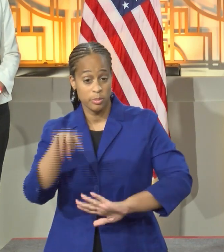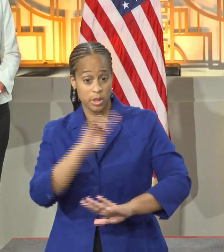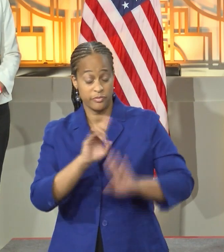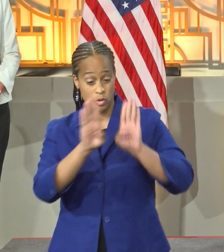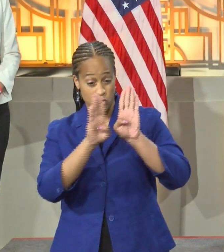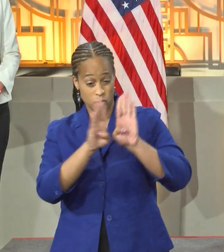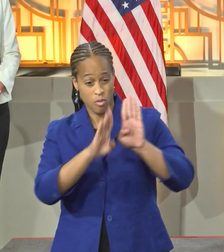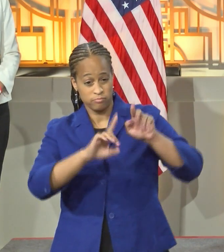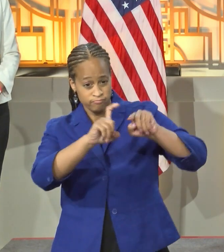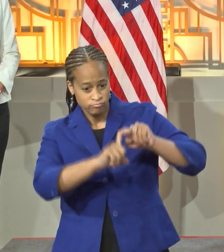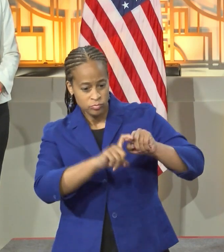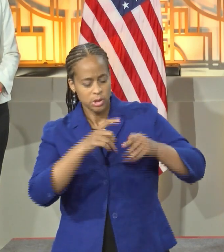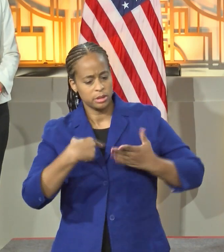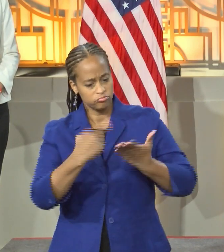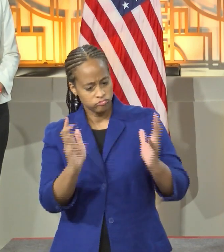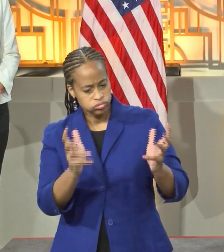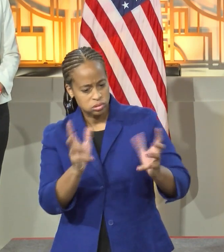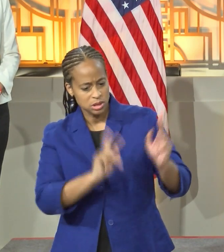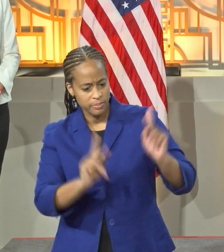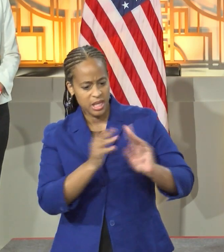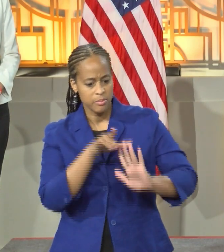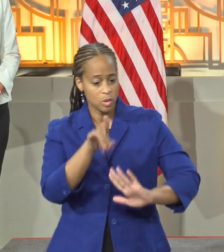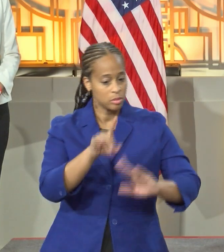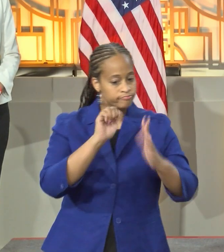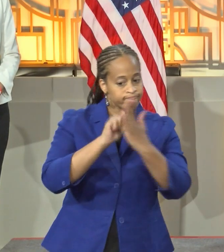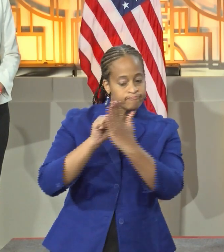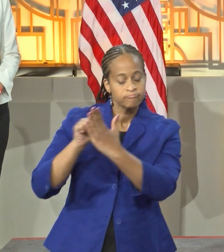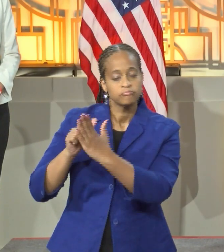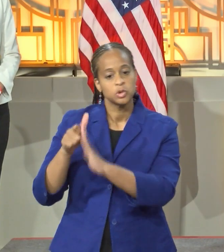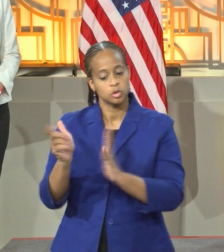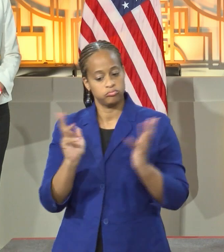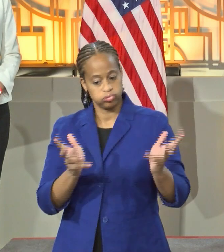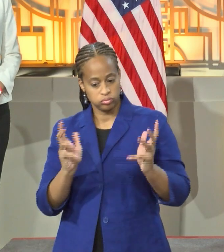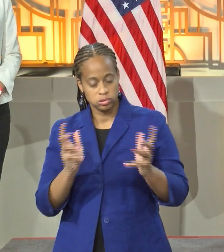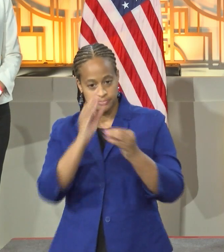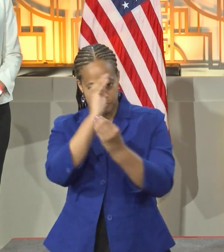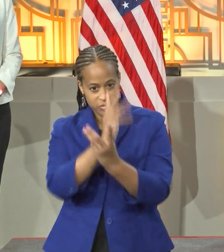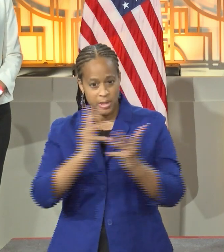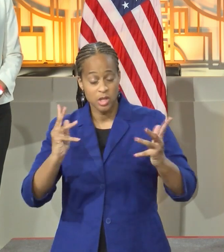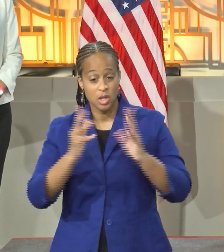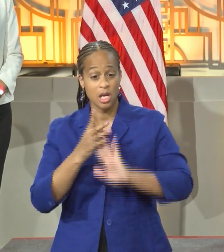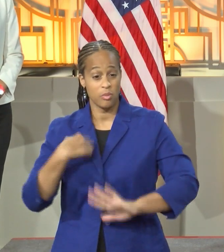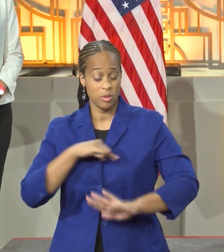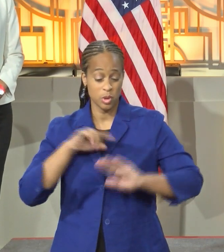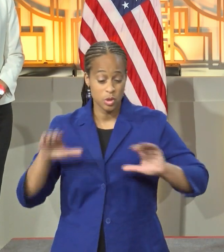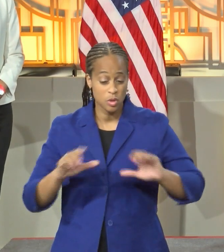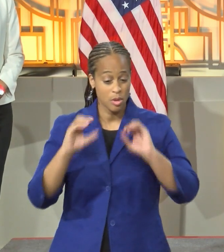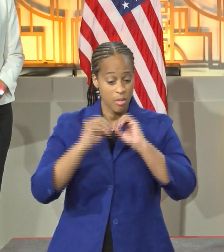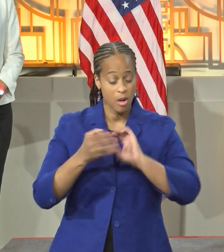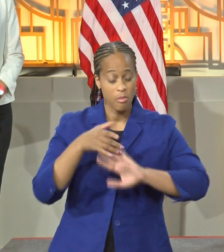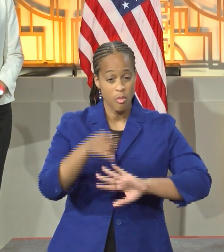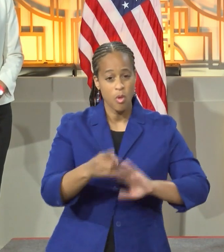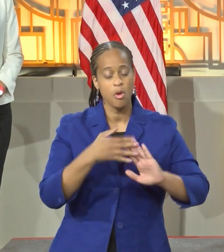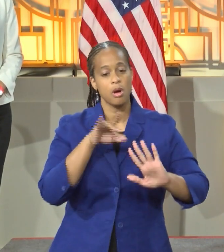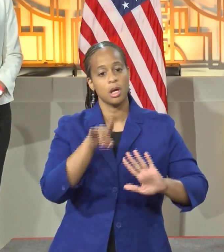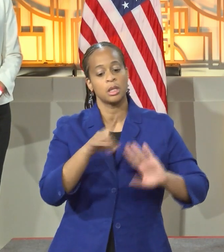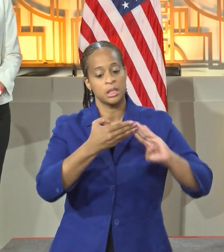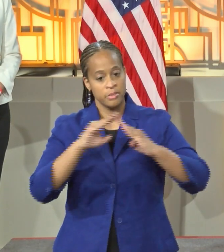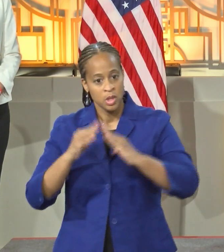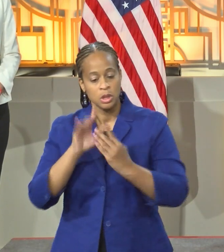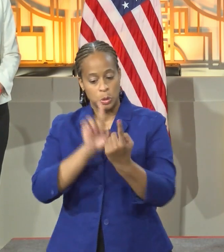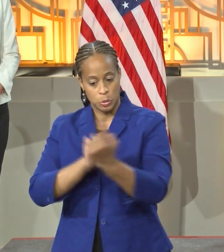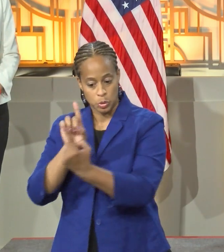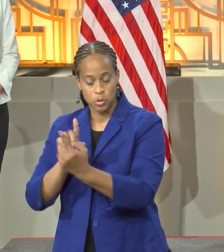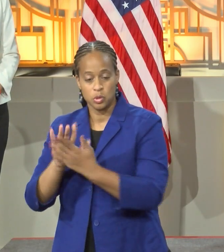hangers and talk to people, going door to door. And we will conduct more door-to-door neighborhood canvassing to